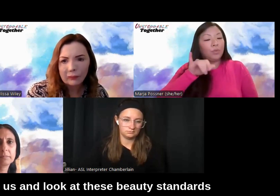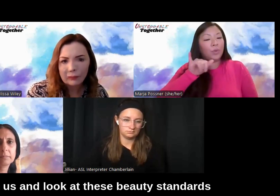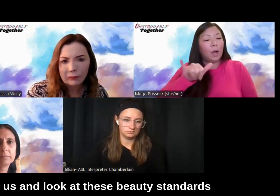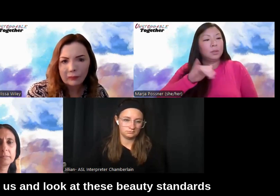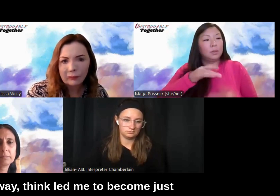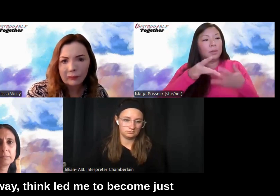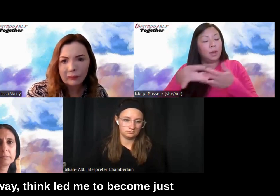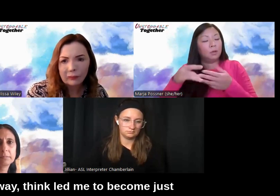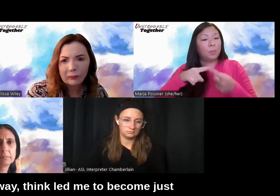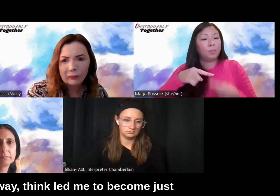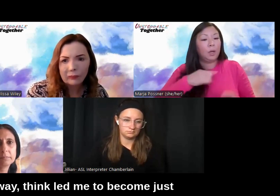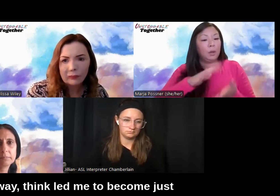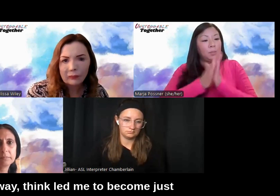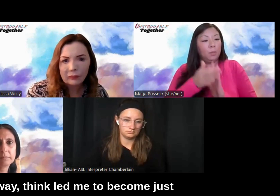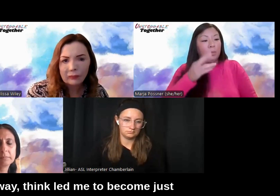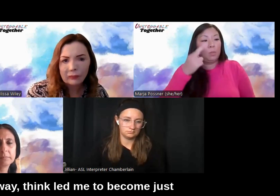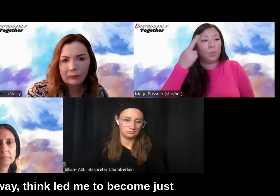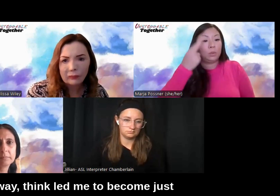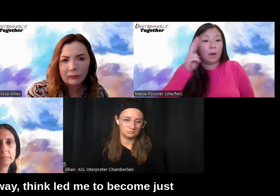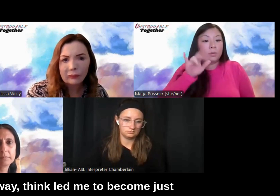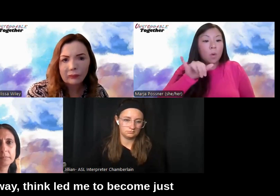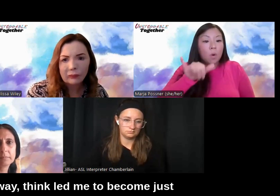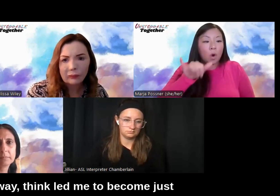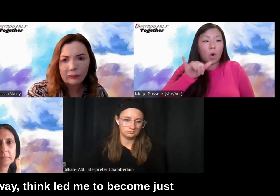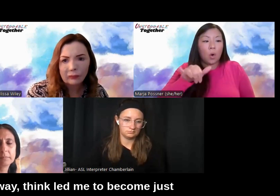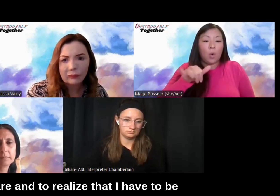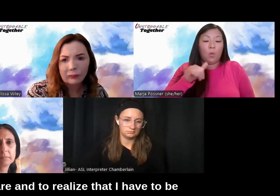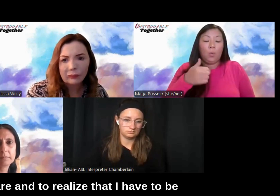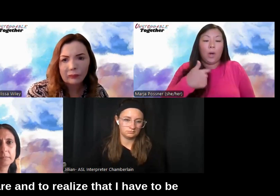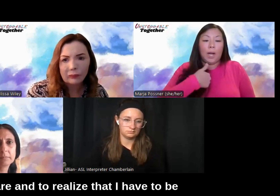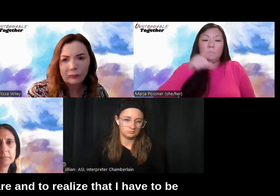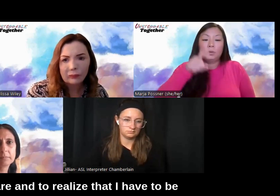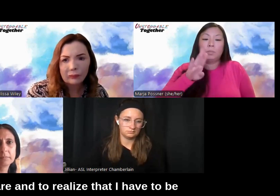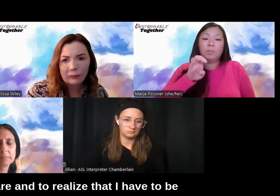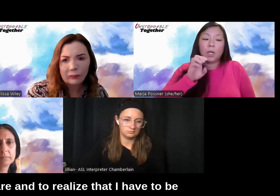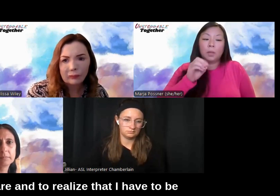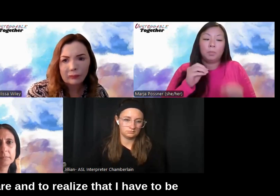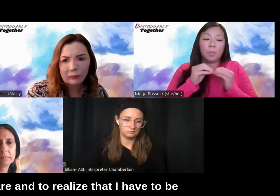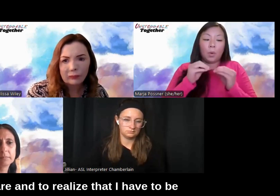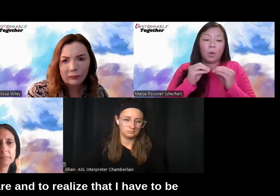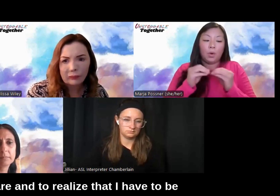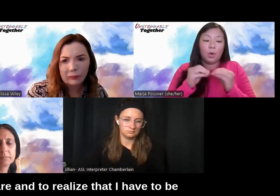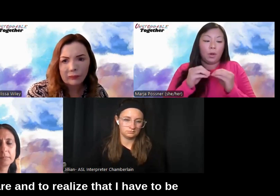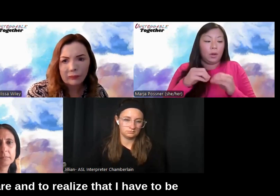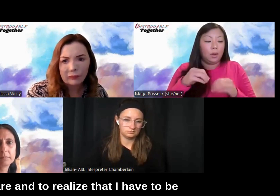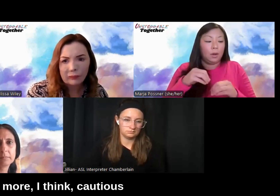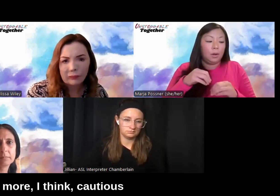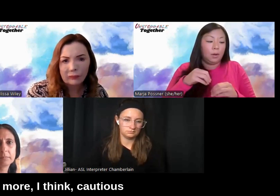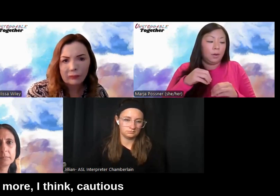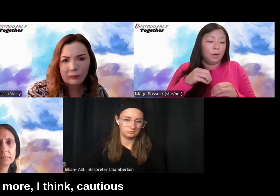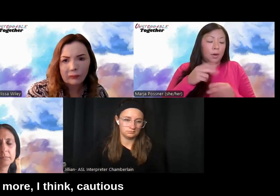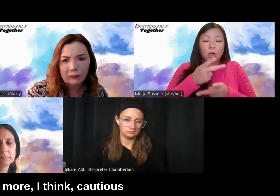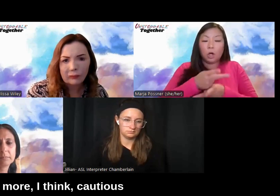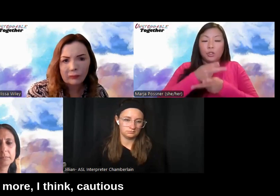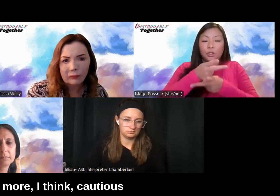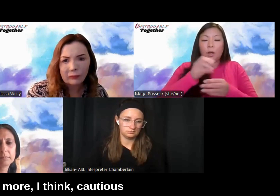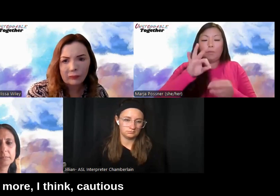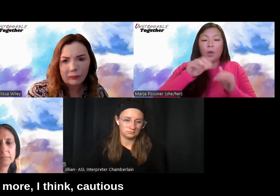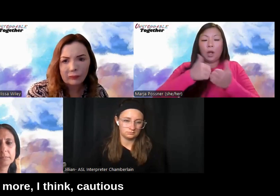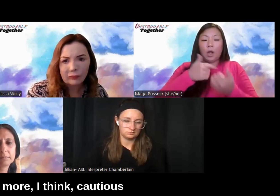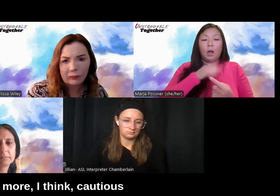at these beauty standards in such a way. I think it led me to become just more aware and to realize that I have to be